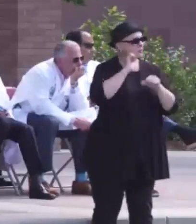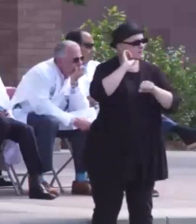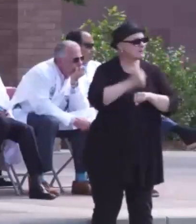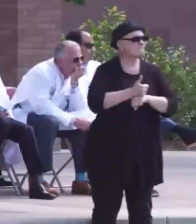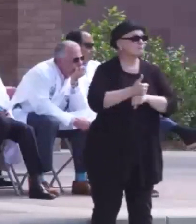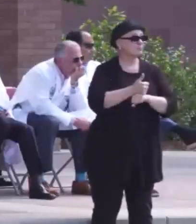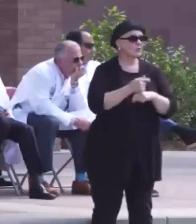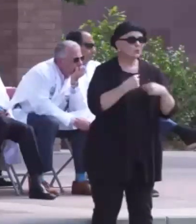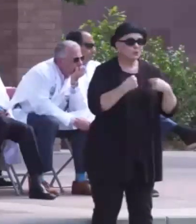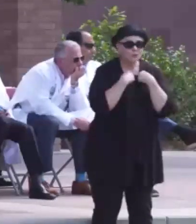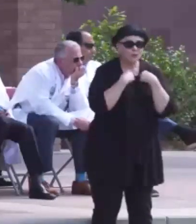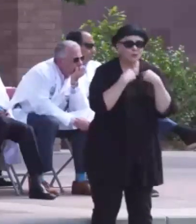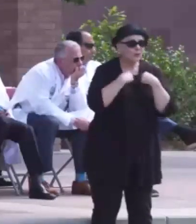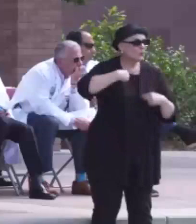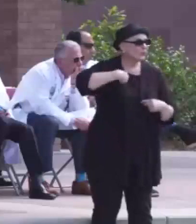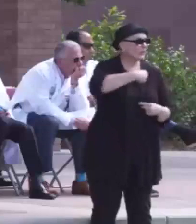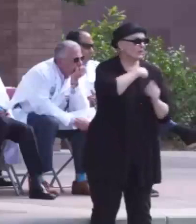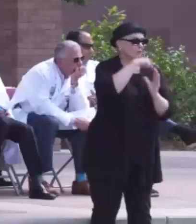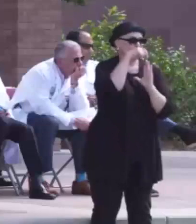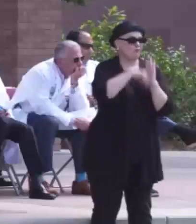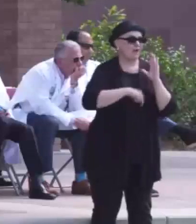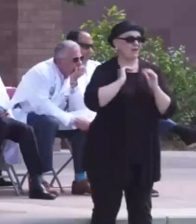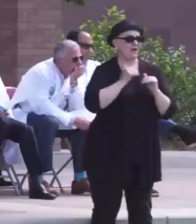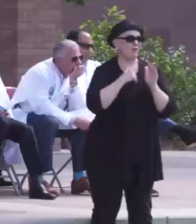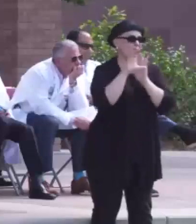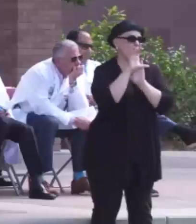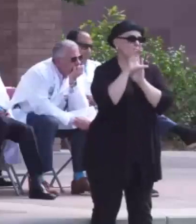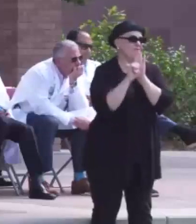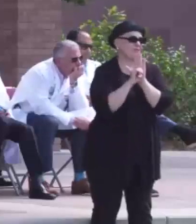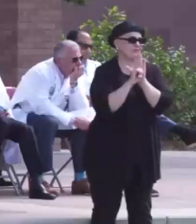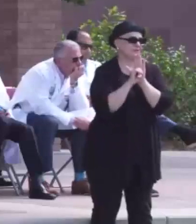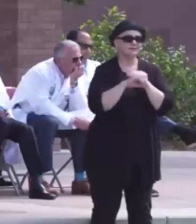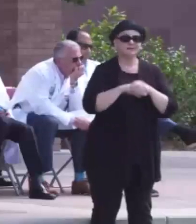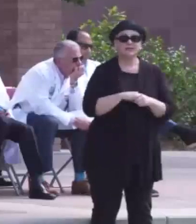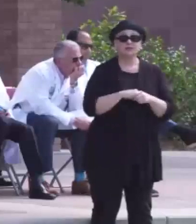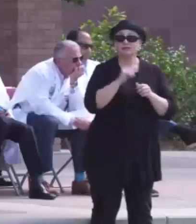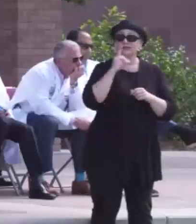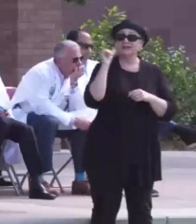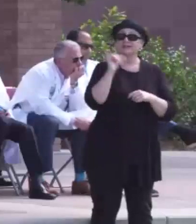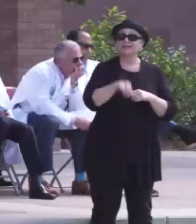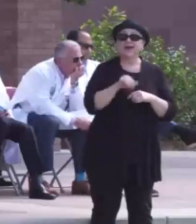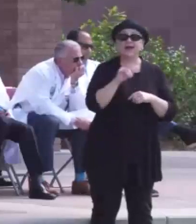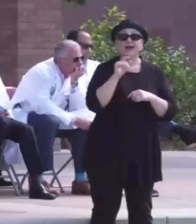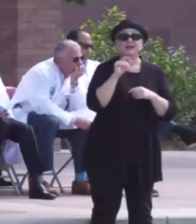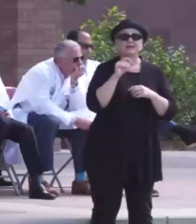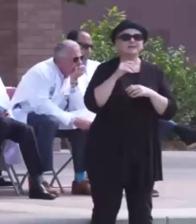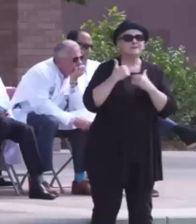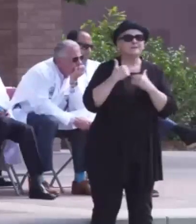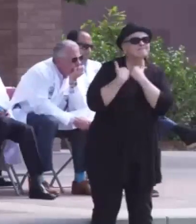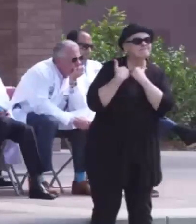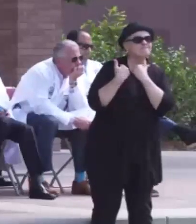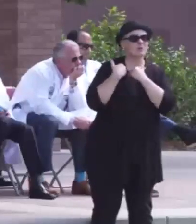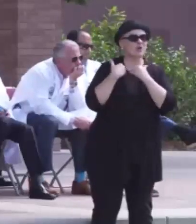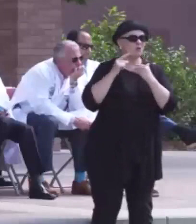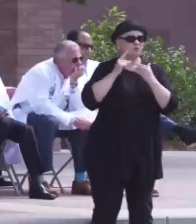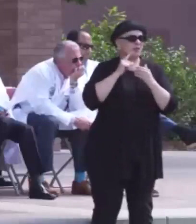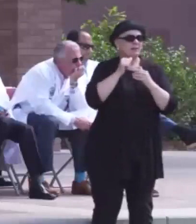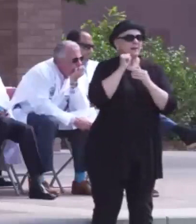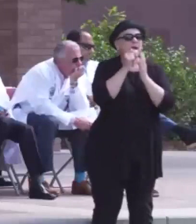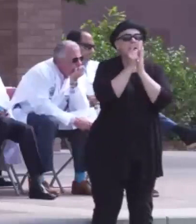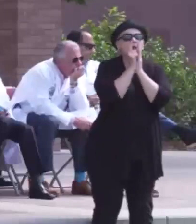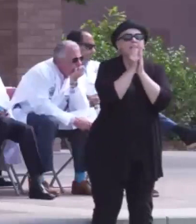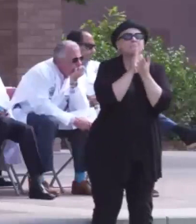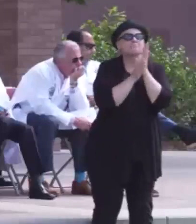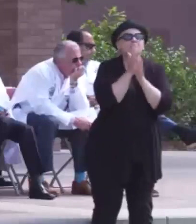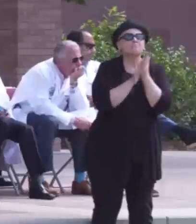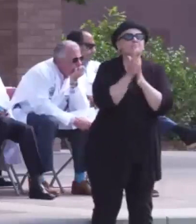code of ethics. And that's a task that is carried out over time, over generations. It's not a technical